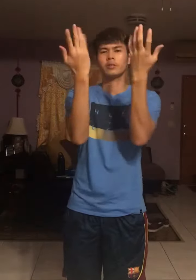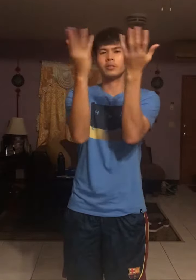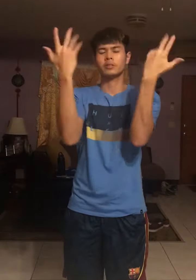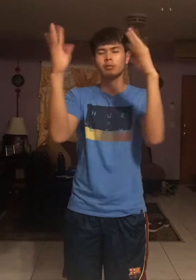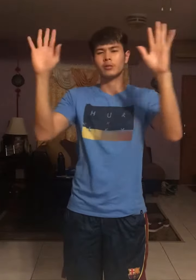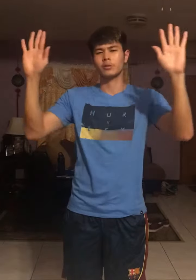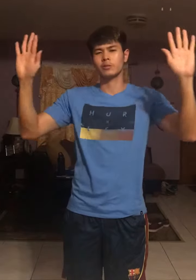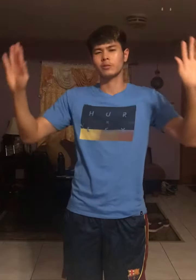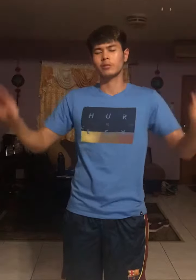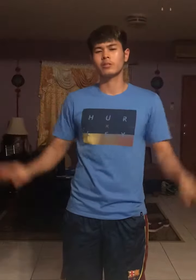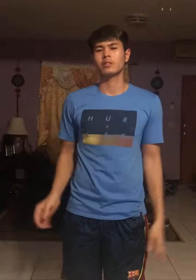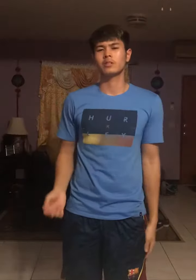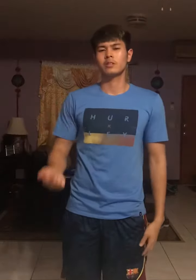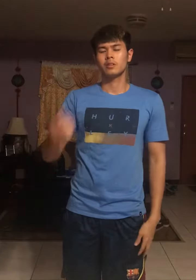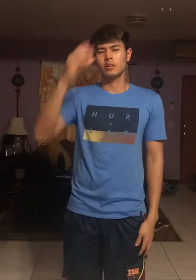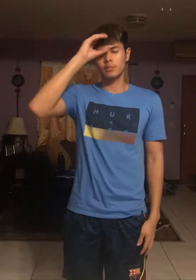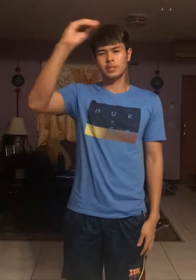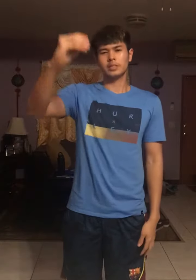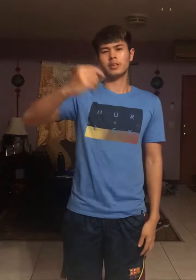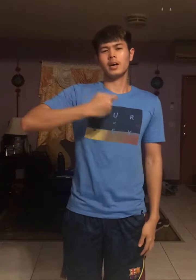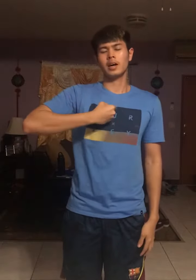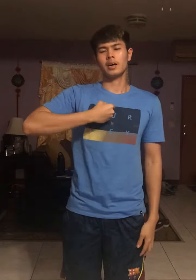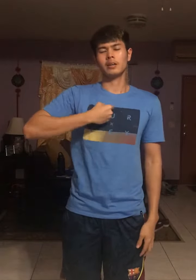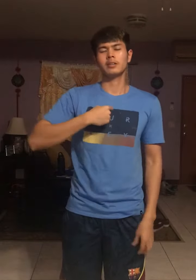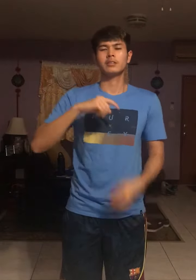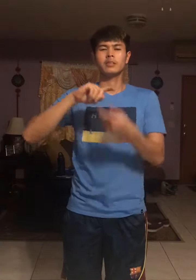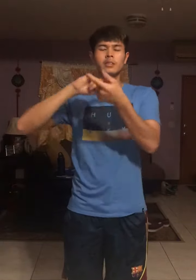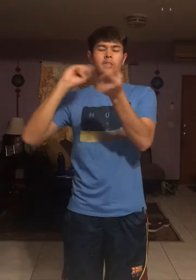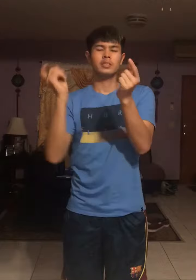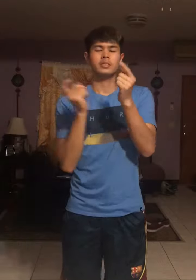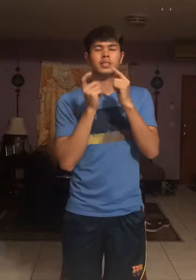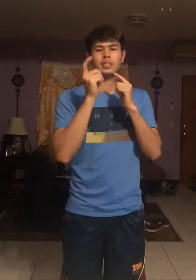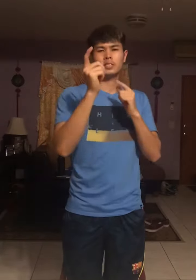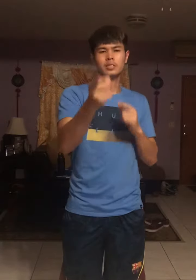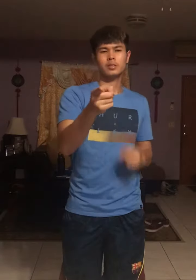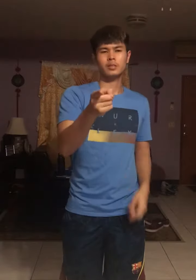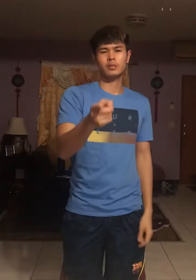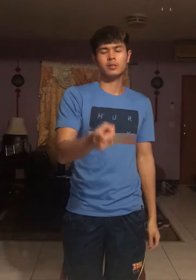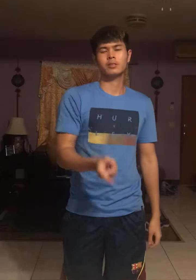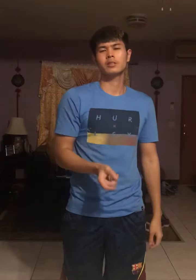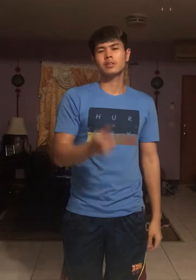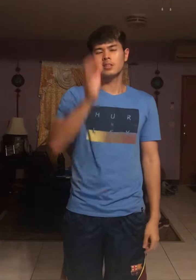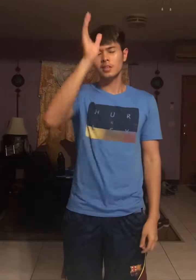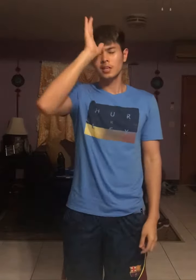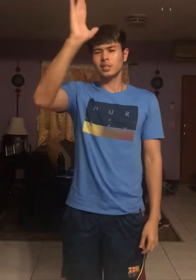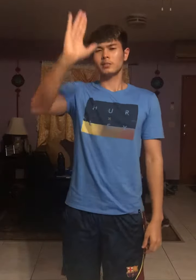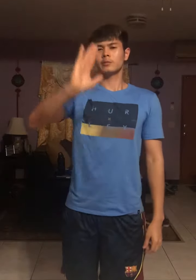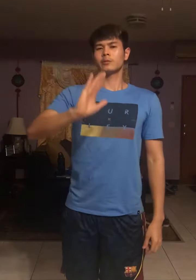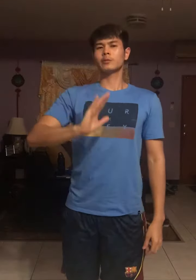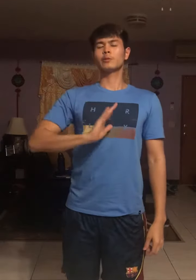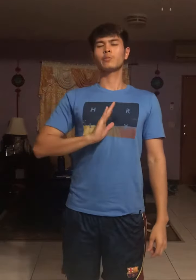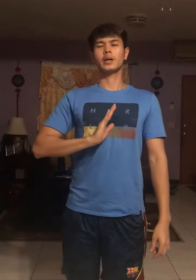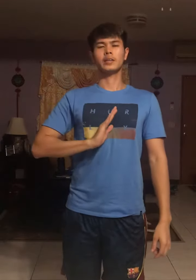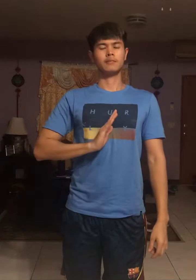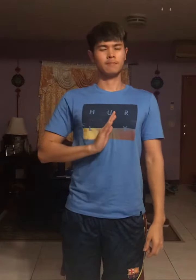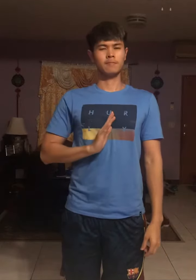we're through Mister, I'll make a man out of you